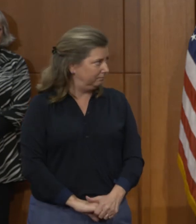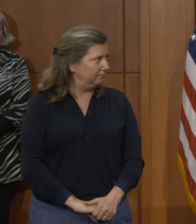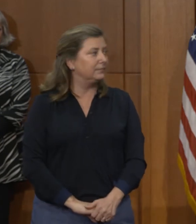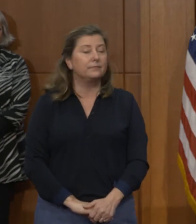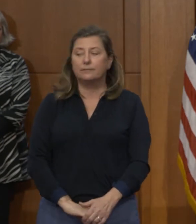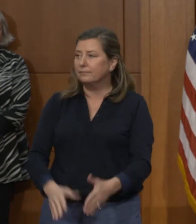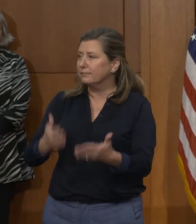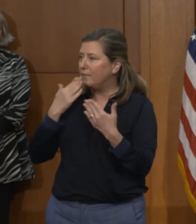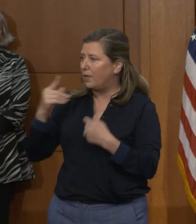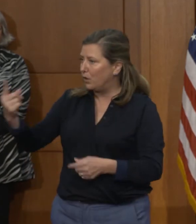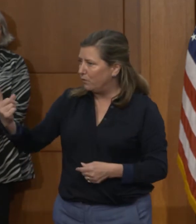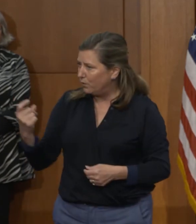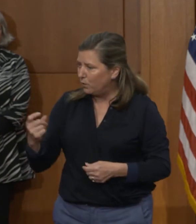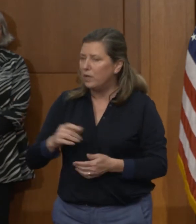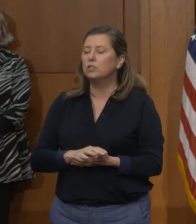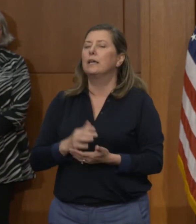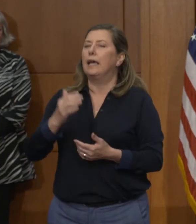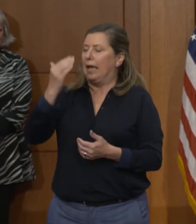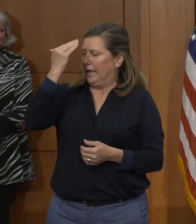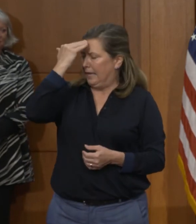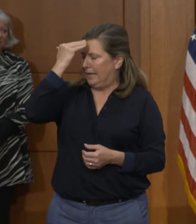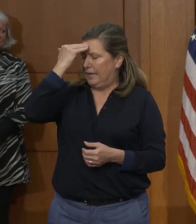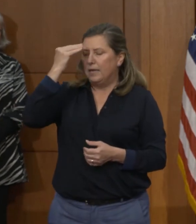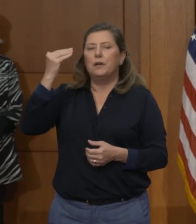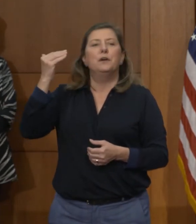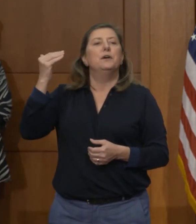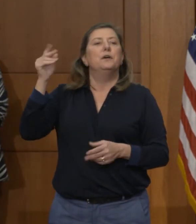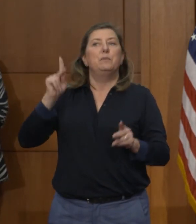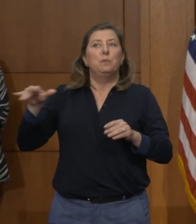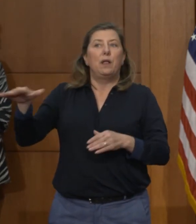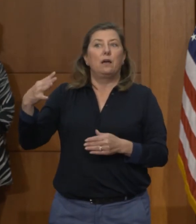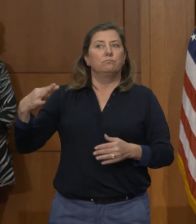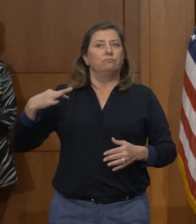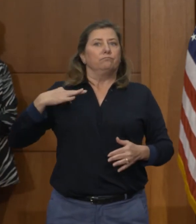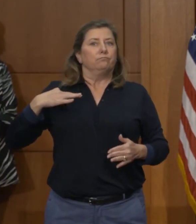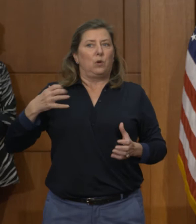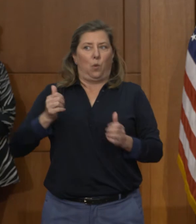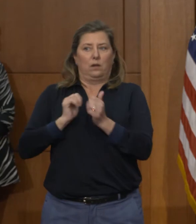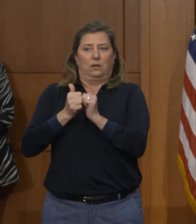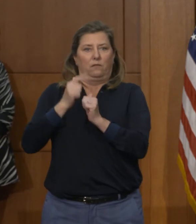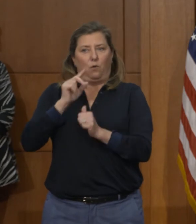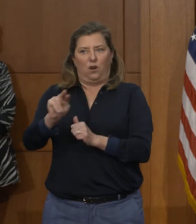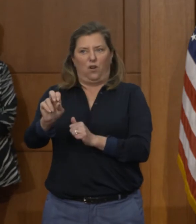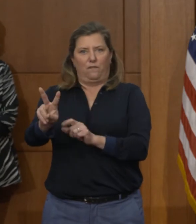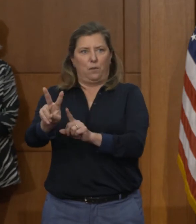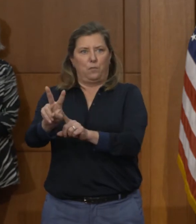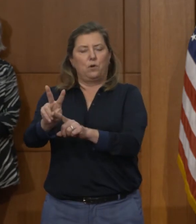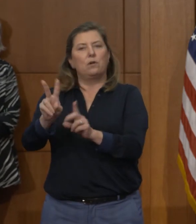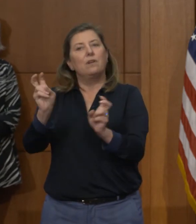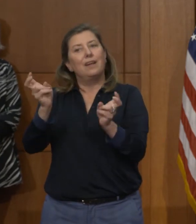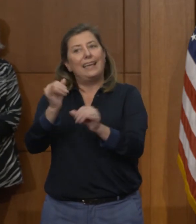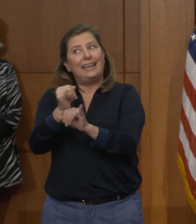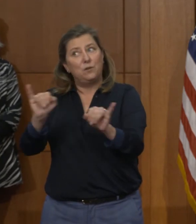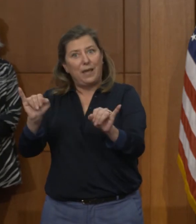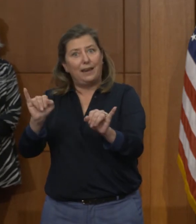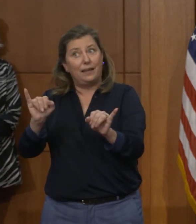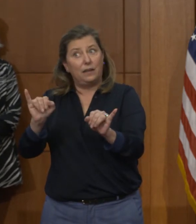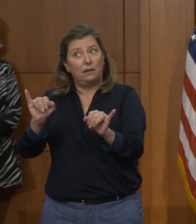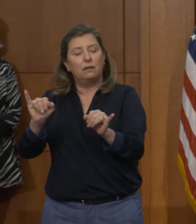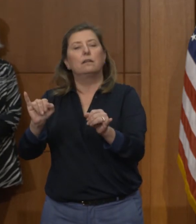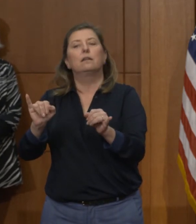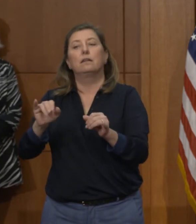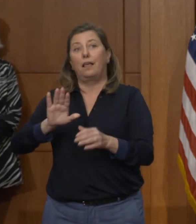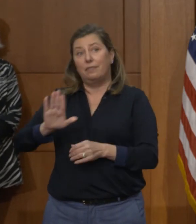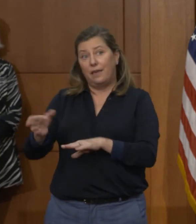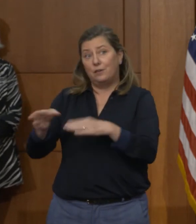Yes, thank you for the question. We are aware that candidates who are running for the November ballot as an independent have a June